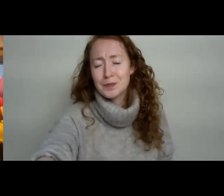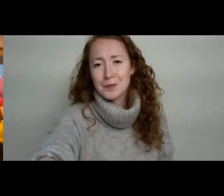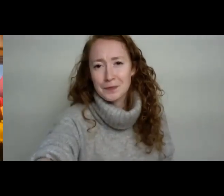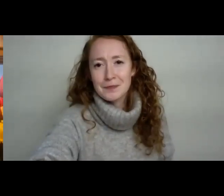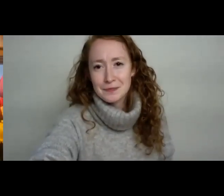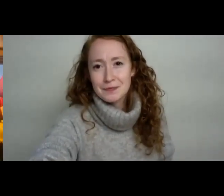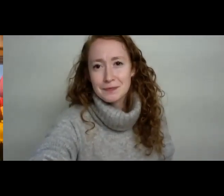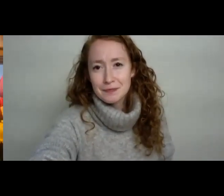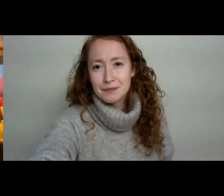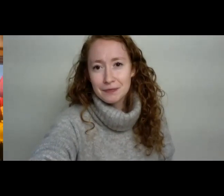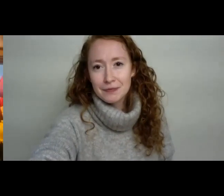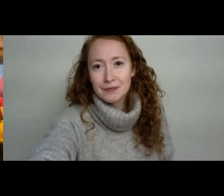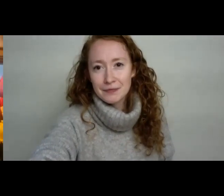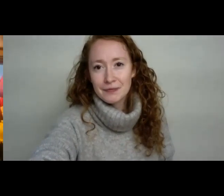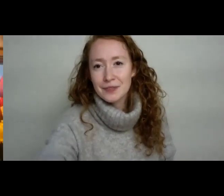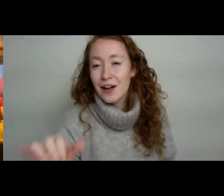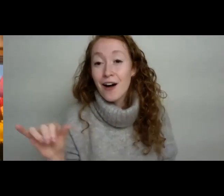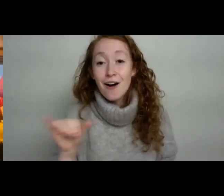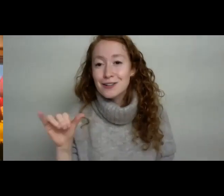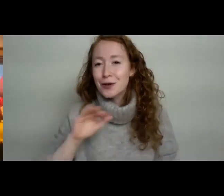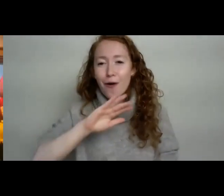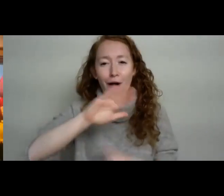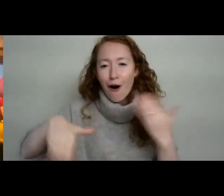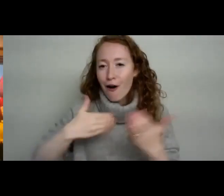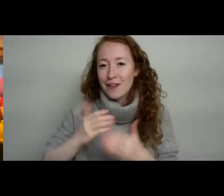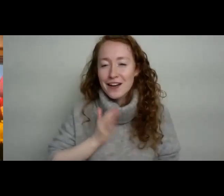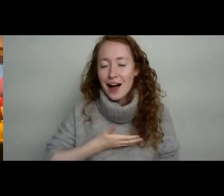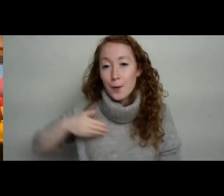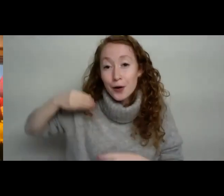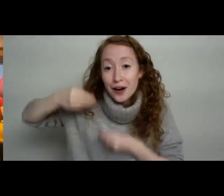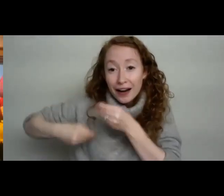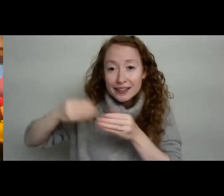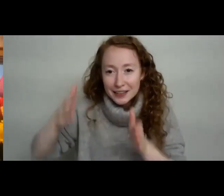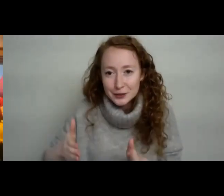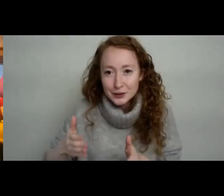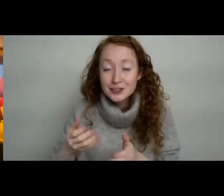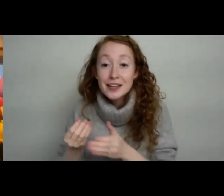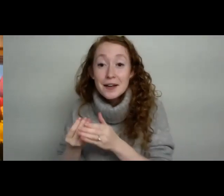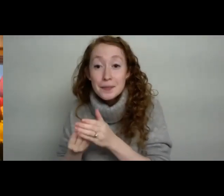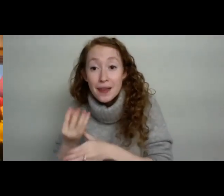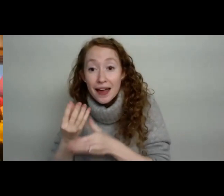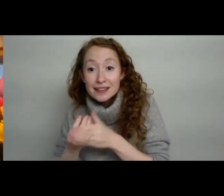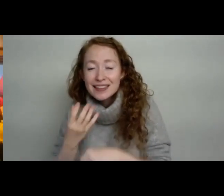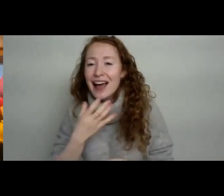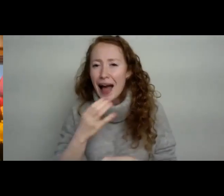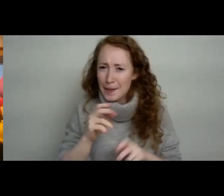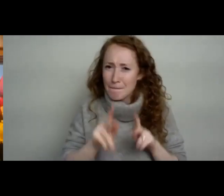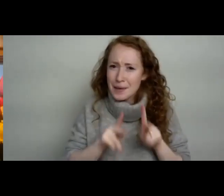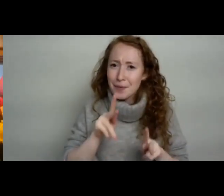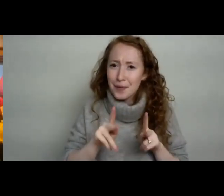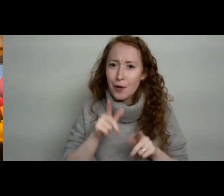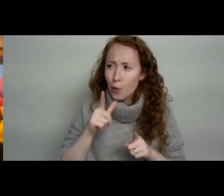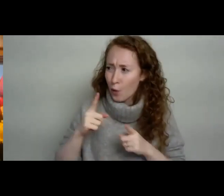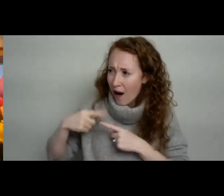our ancestors, plant and human, who have for millennia and